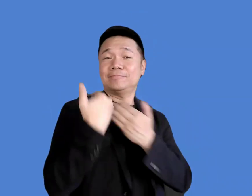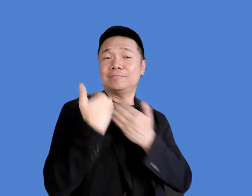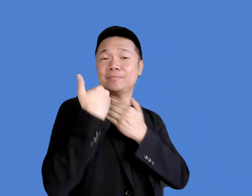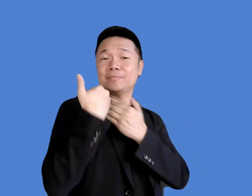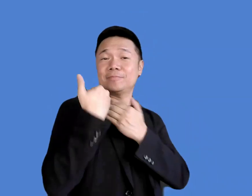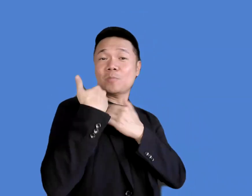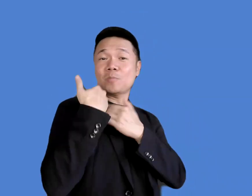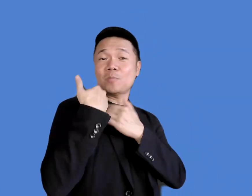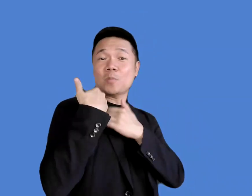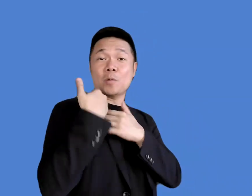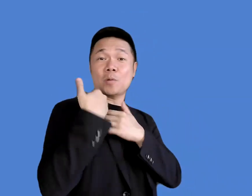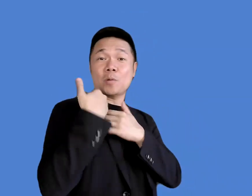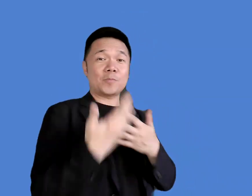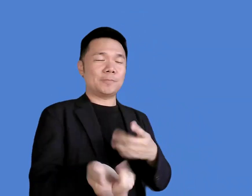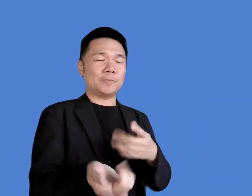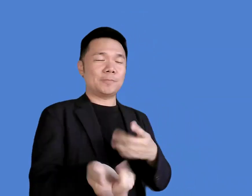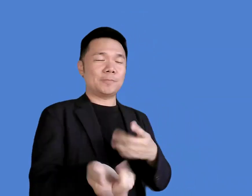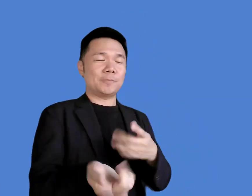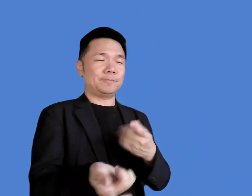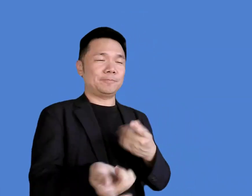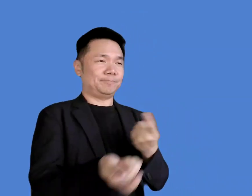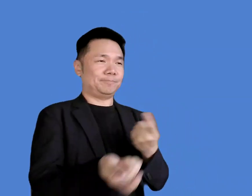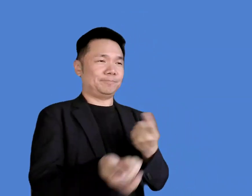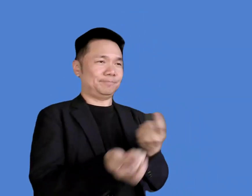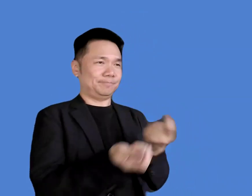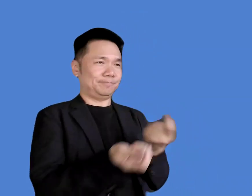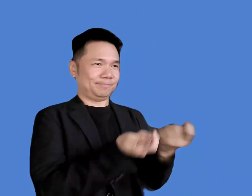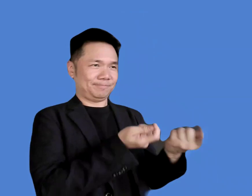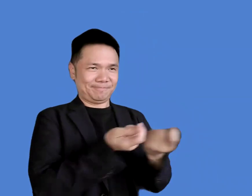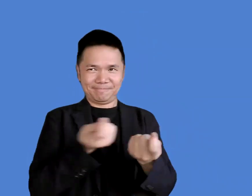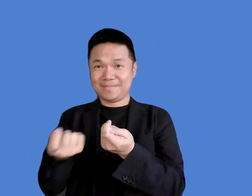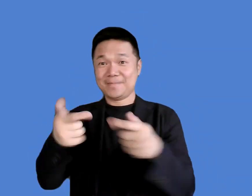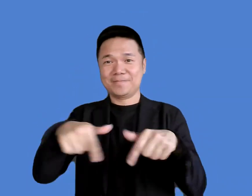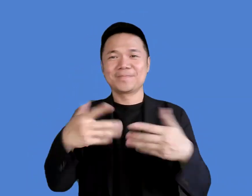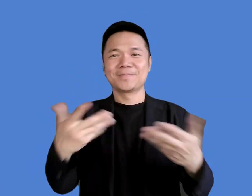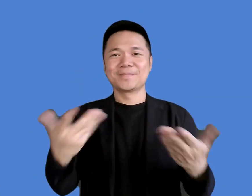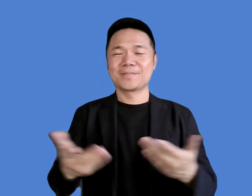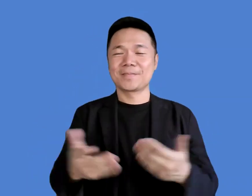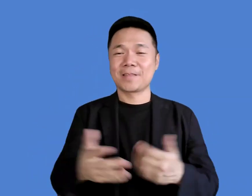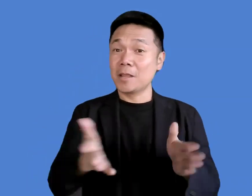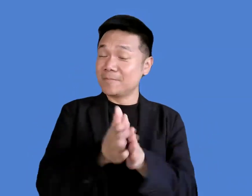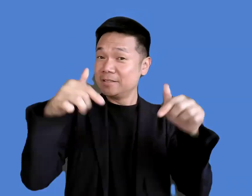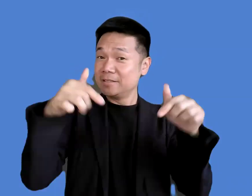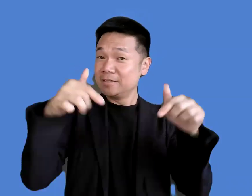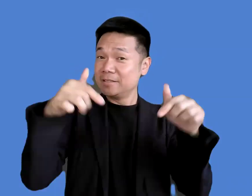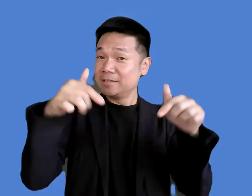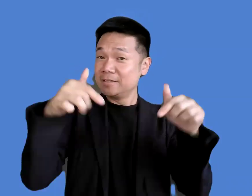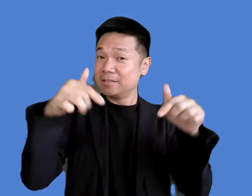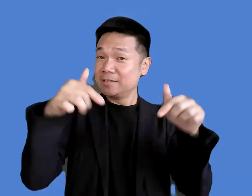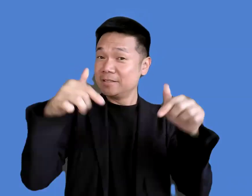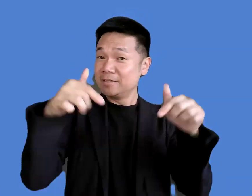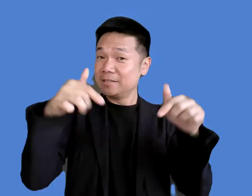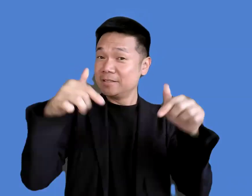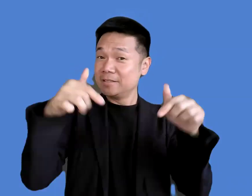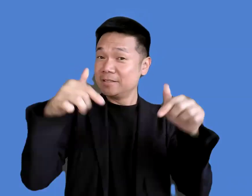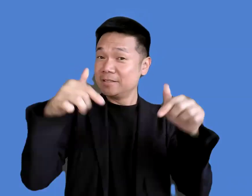have and take you through the journey with us. Okay, so what I want to do a little bit first, before we get started, we know who